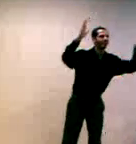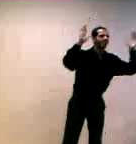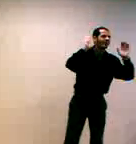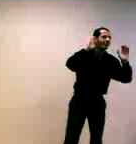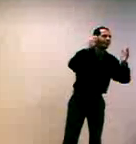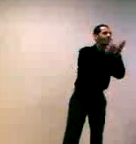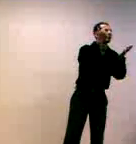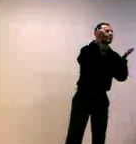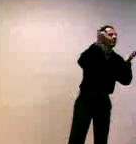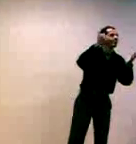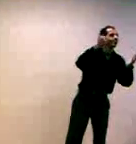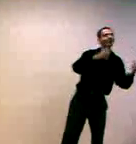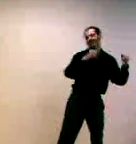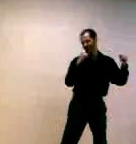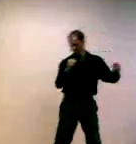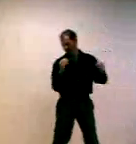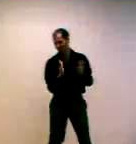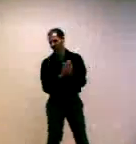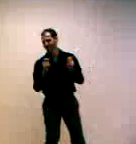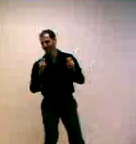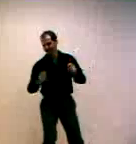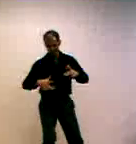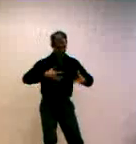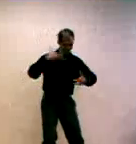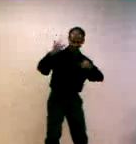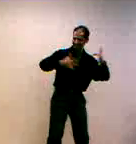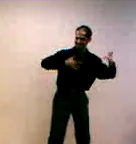Is everyone watching that? Come before Jesus, amen.